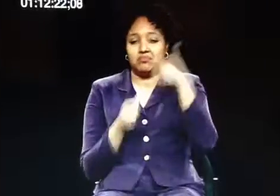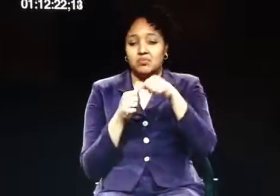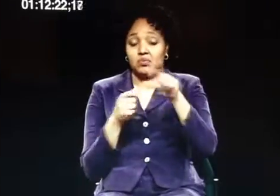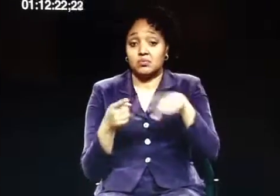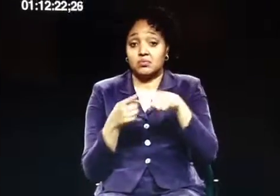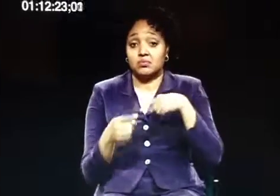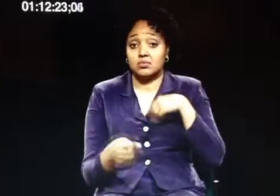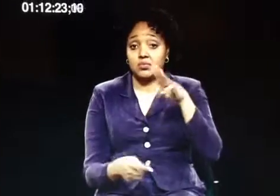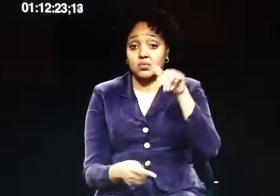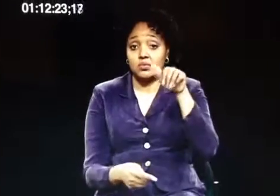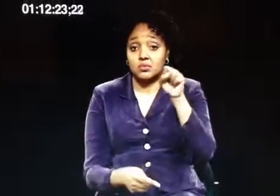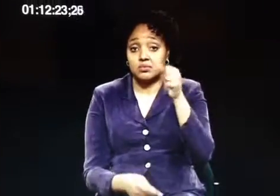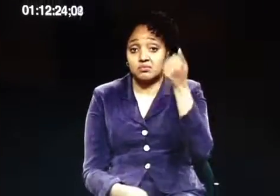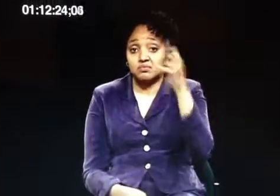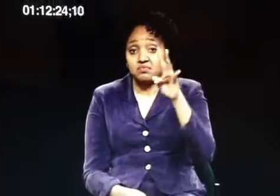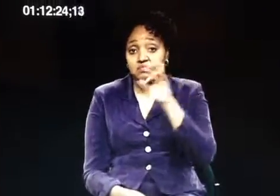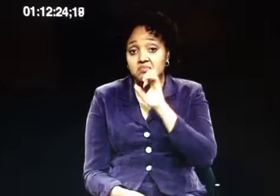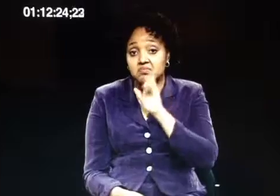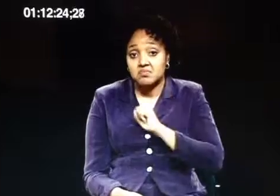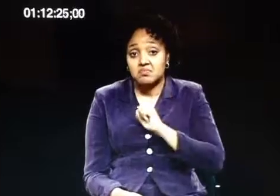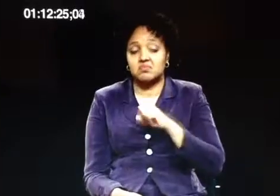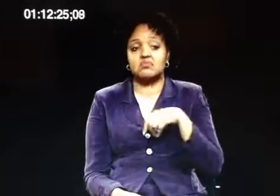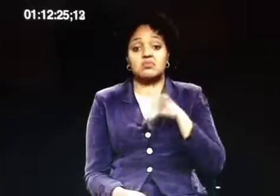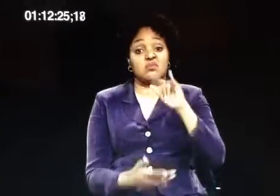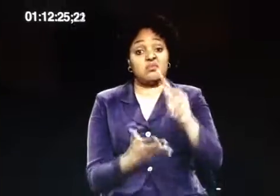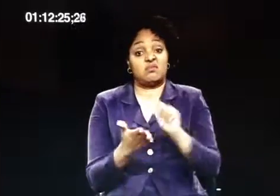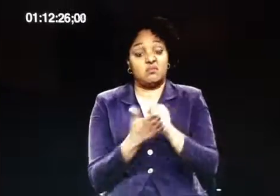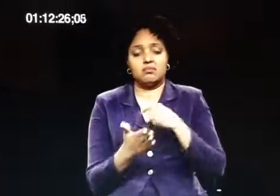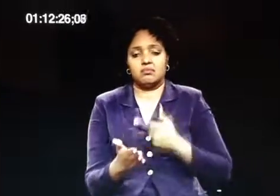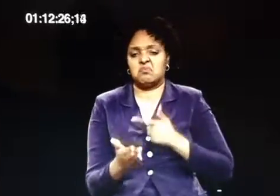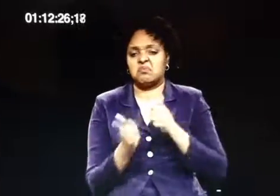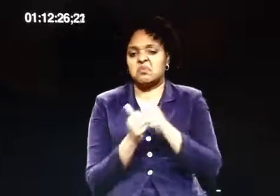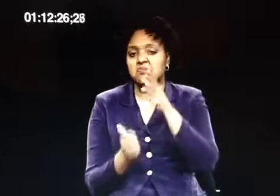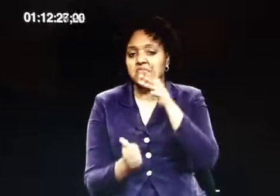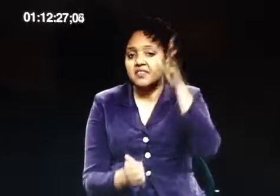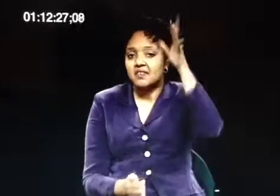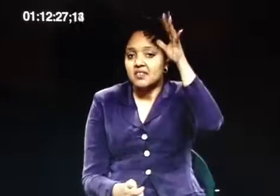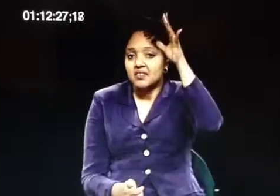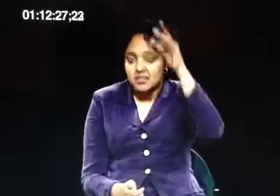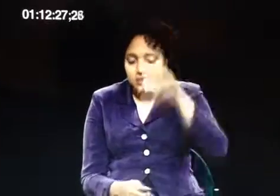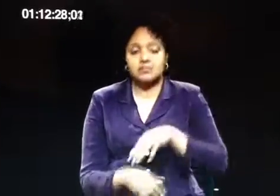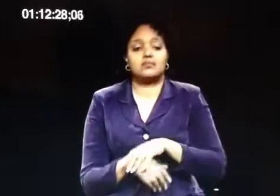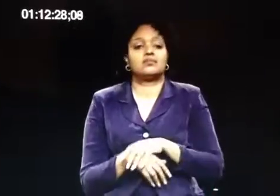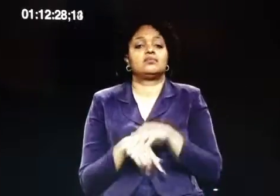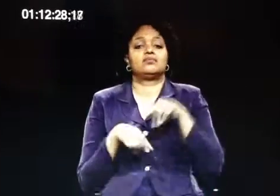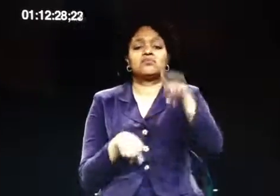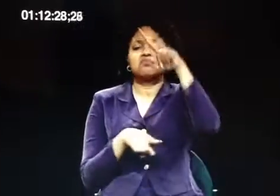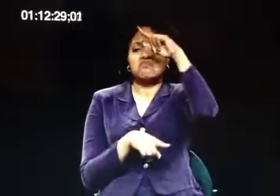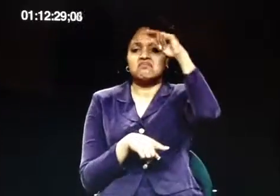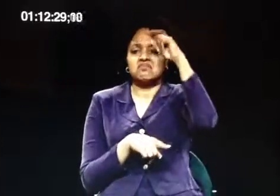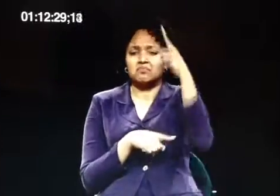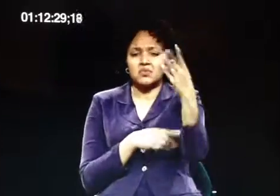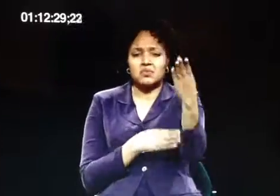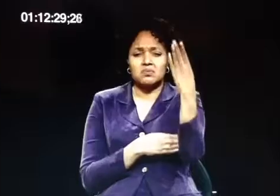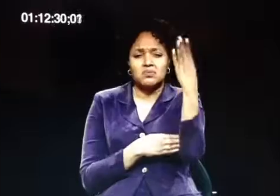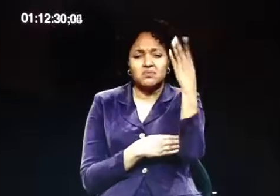Hi, my name is Elizabeth Kramer, and I would like to share a horror story of mine with you guys. I was about 17 years old at the time, and I was